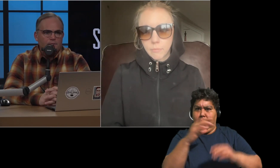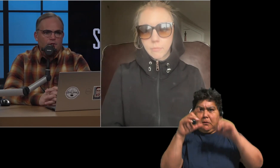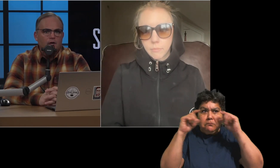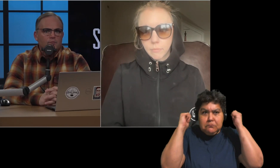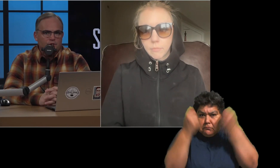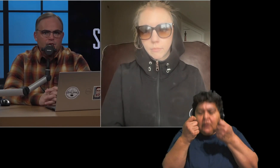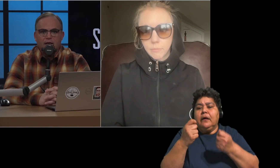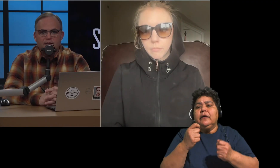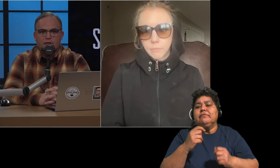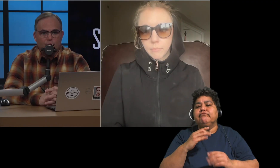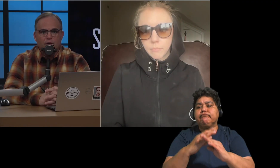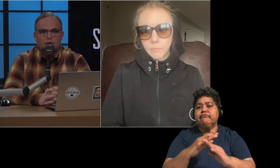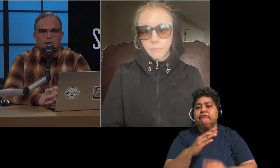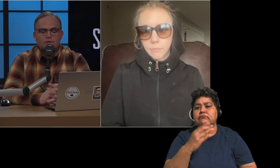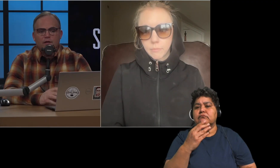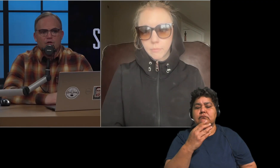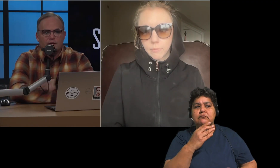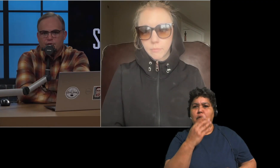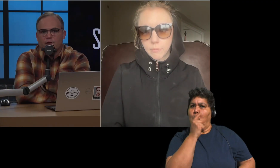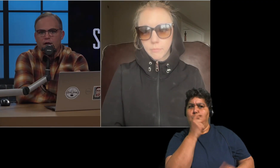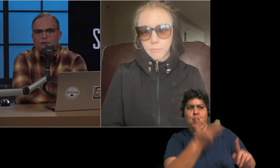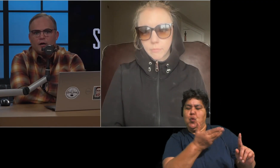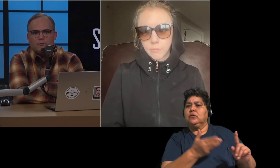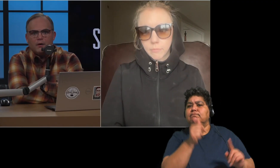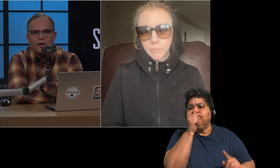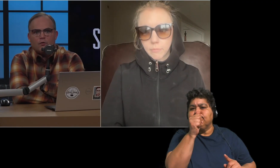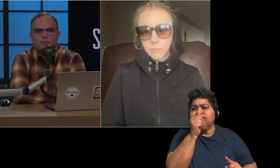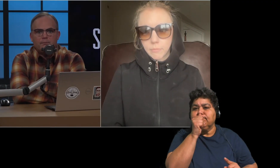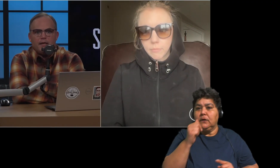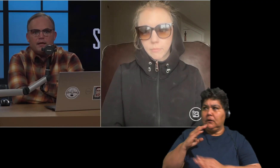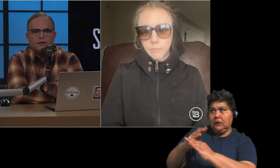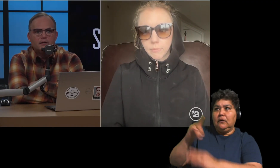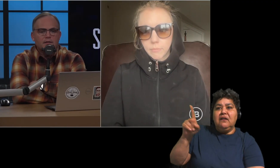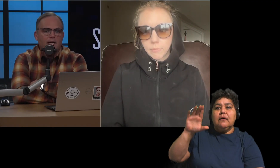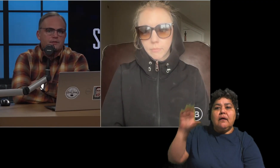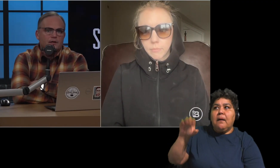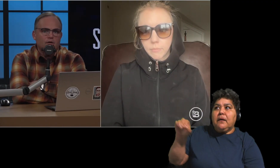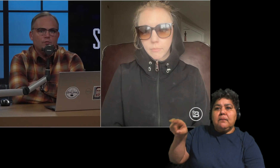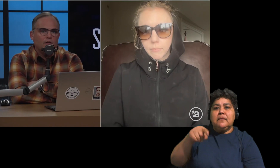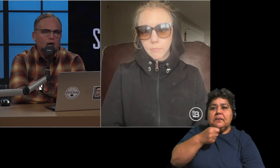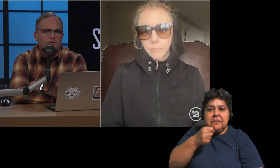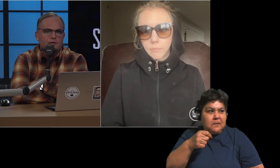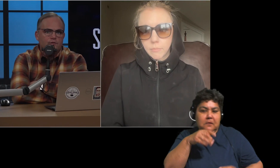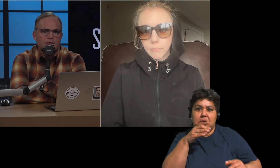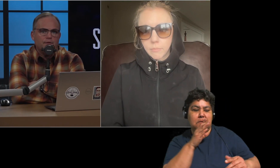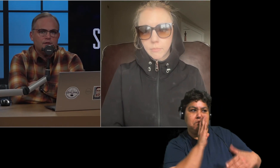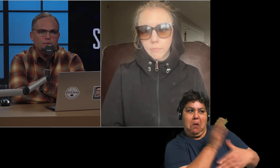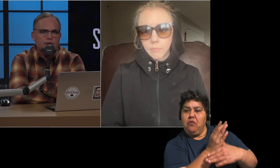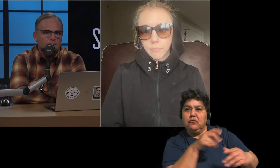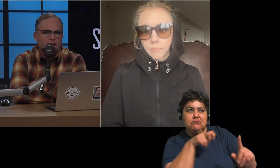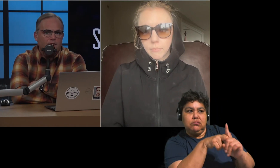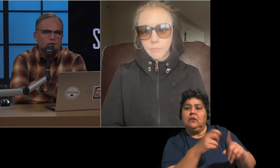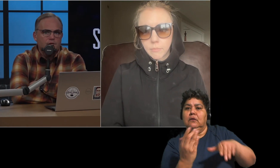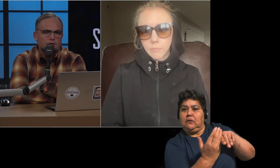We want to keep her personal identity secure so that she is free from corporate media types who would love to do something